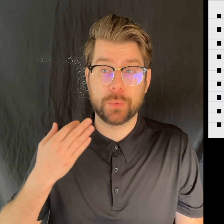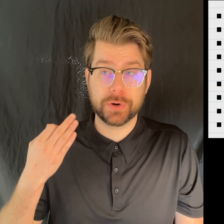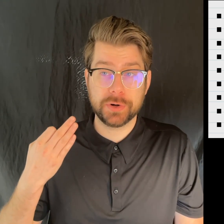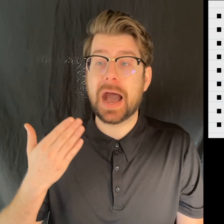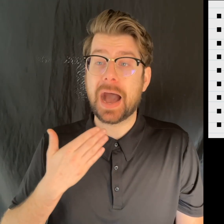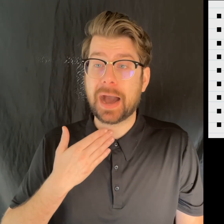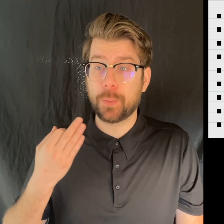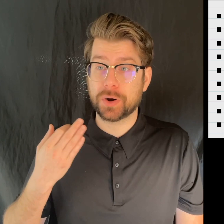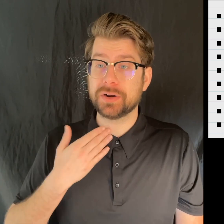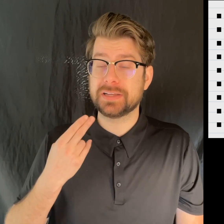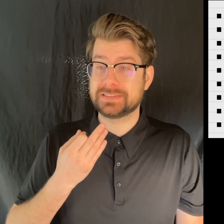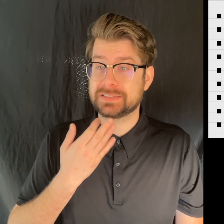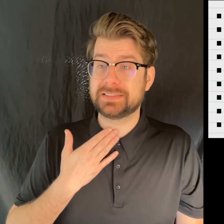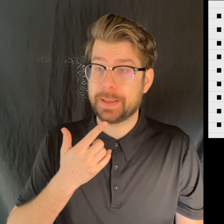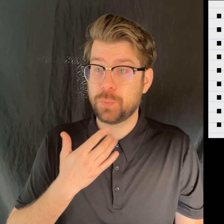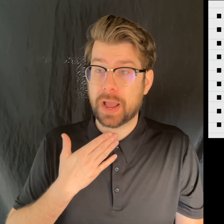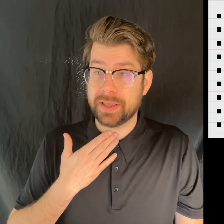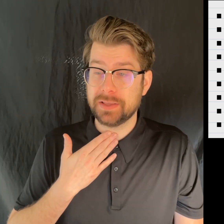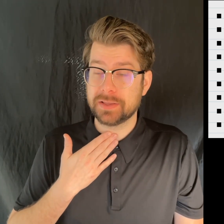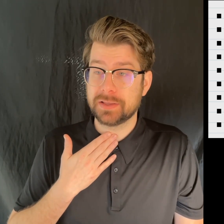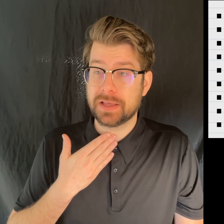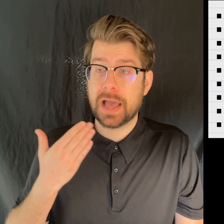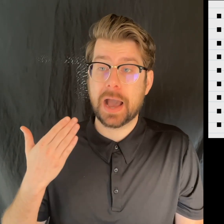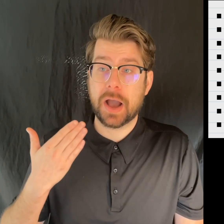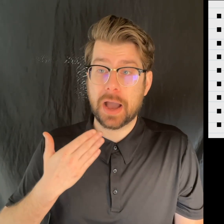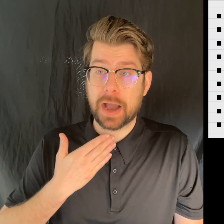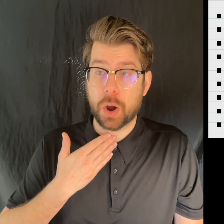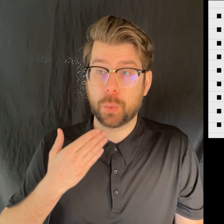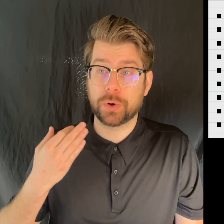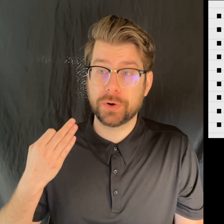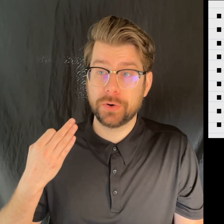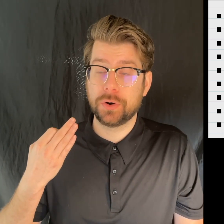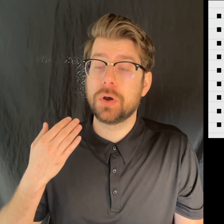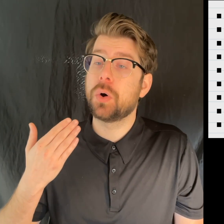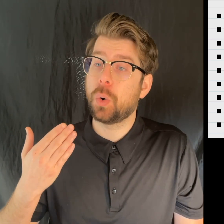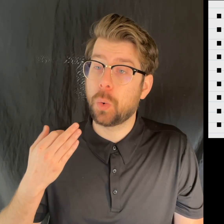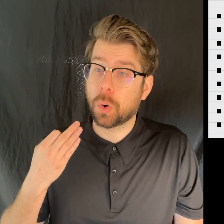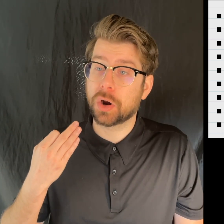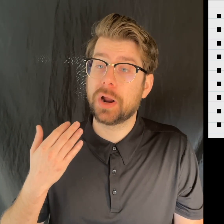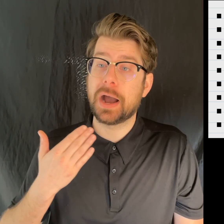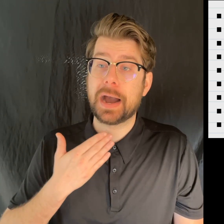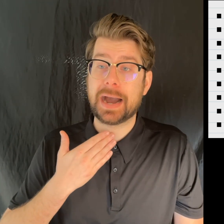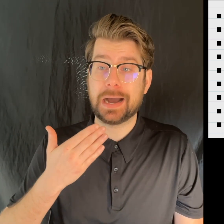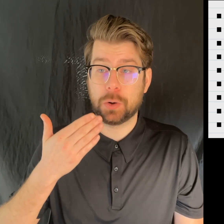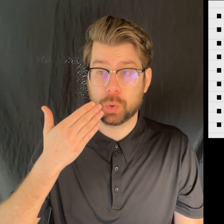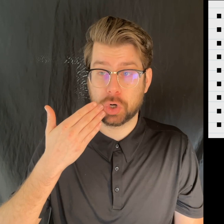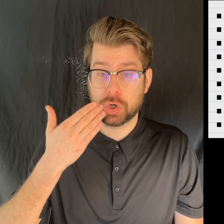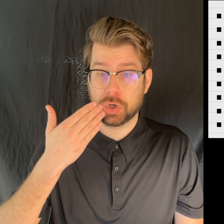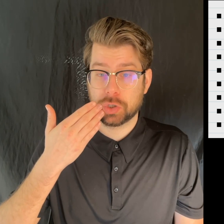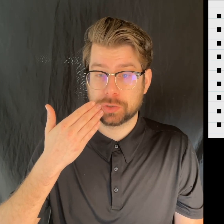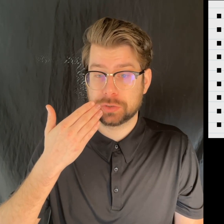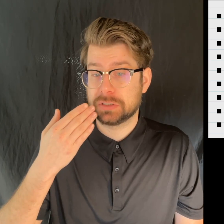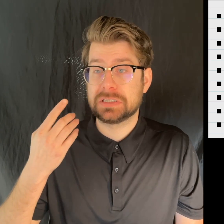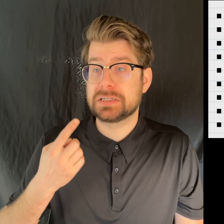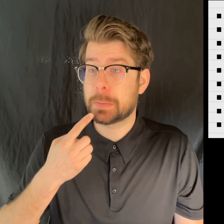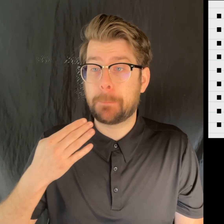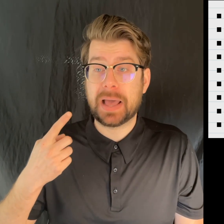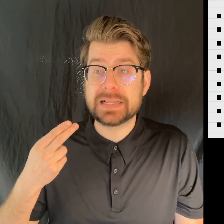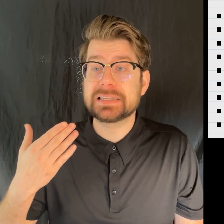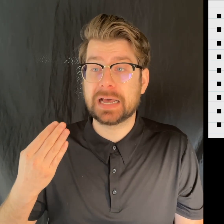Our is the same way. Our or our. Depends on